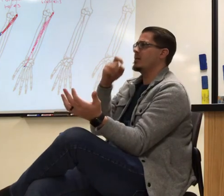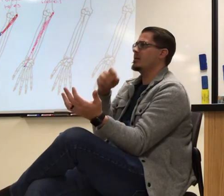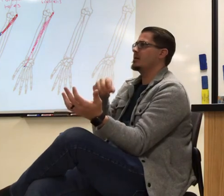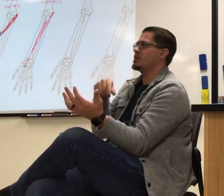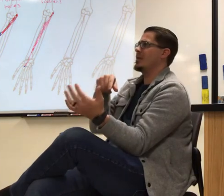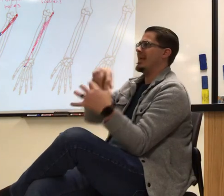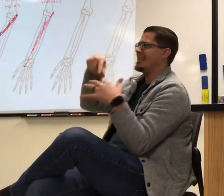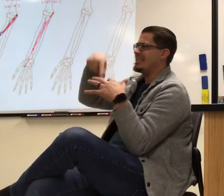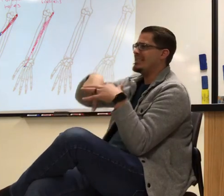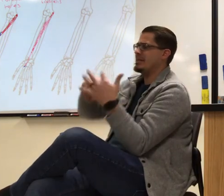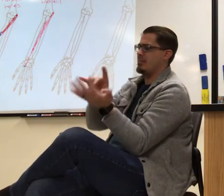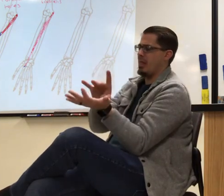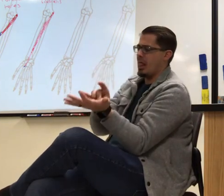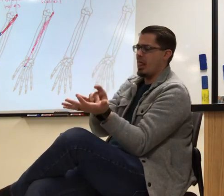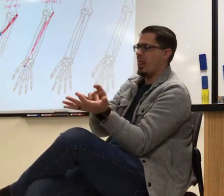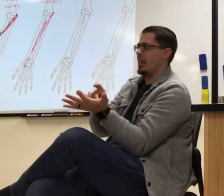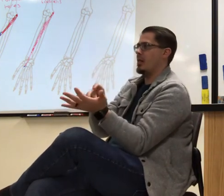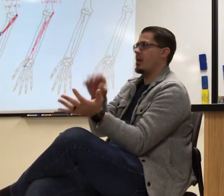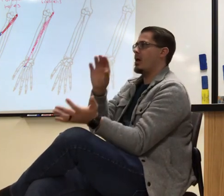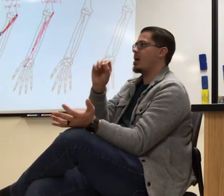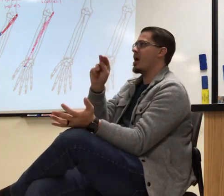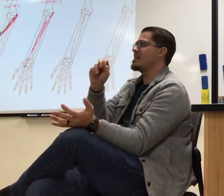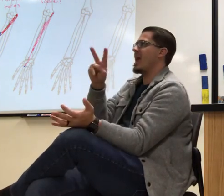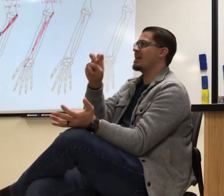deep to the skin.